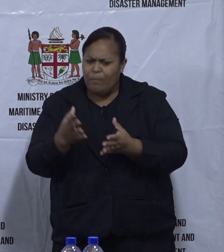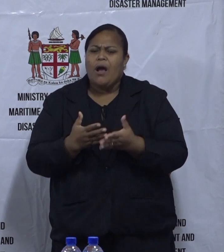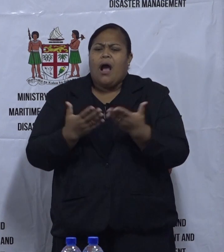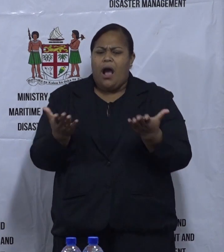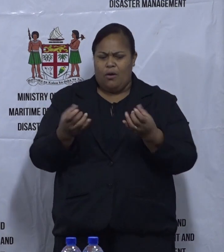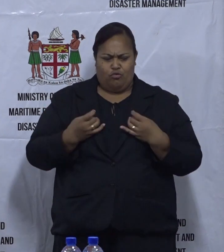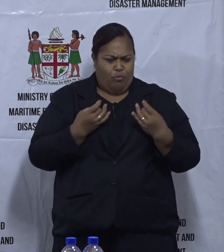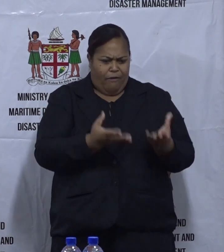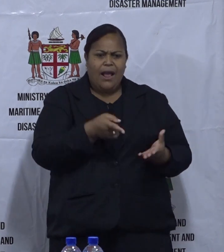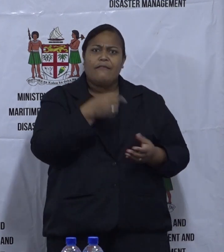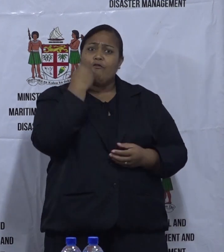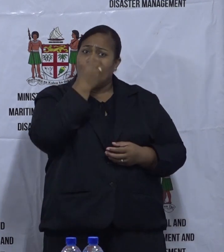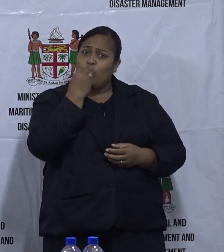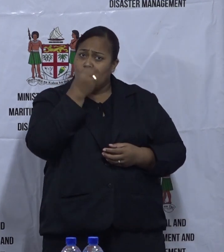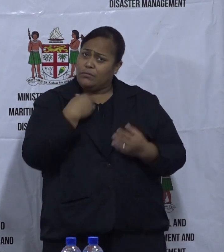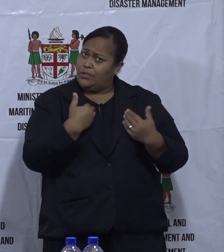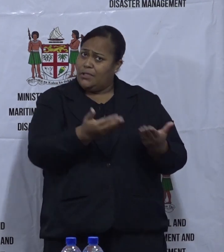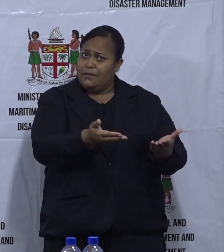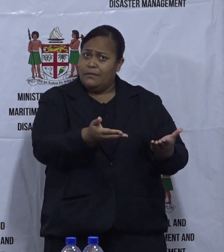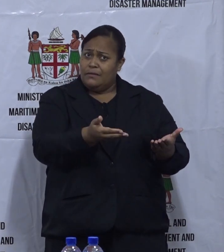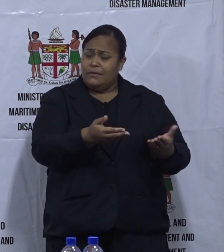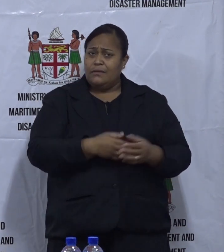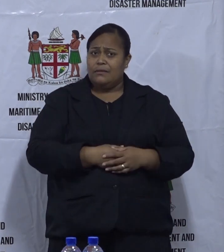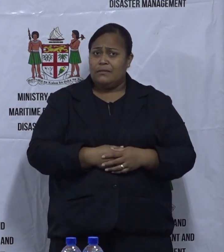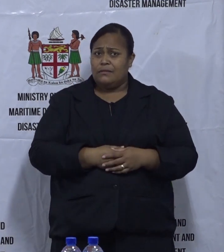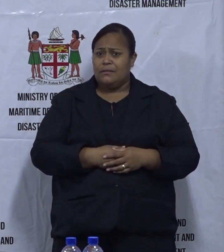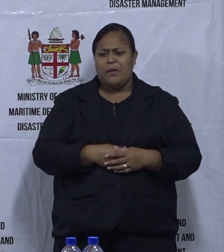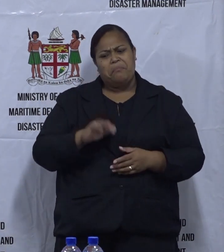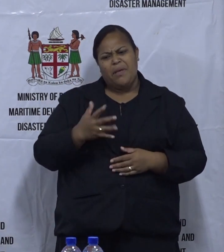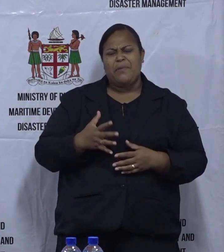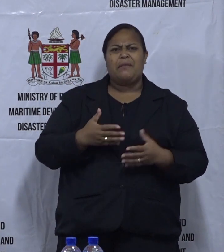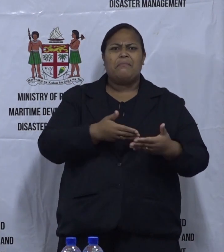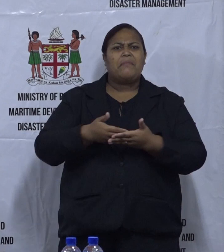terms of food and maybe for